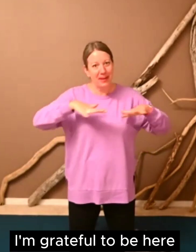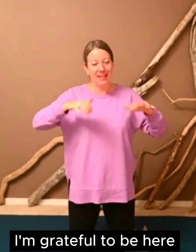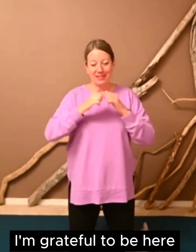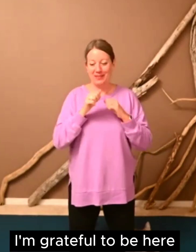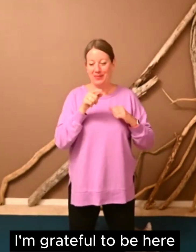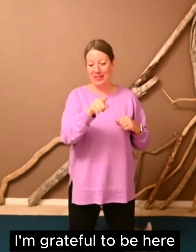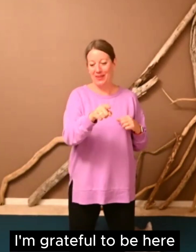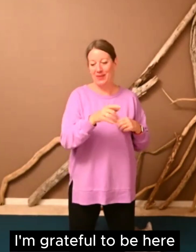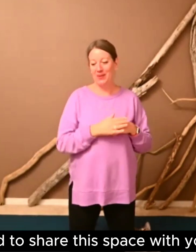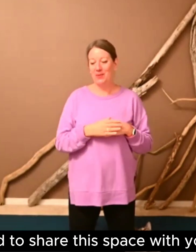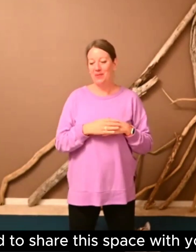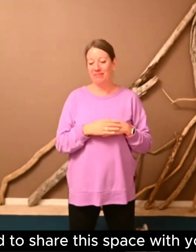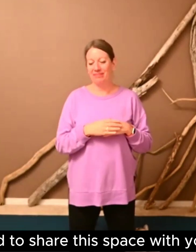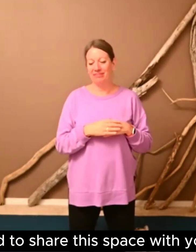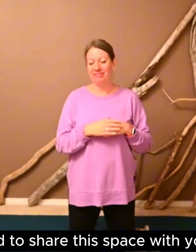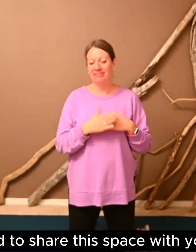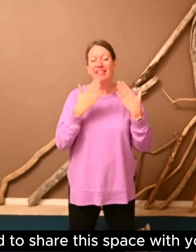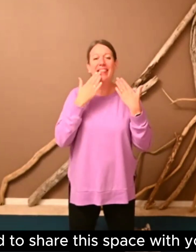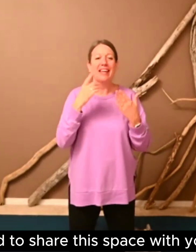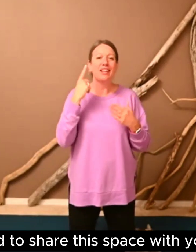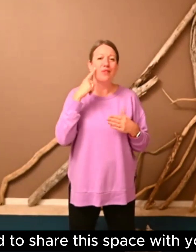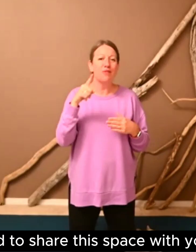be here and to share this space with you.